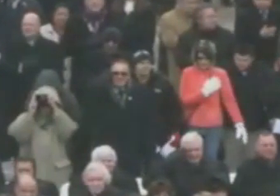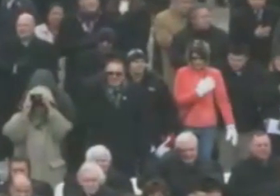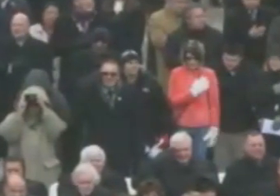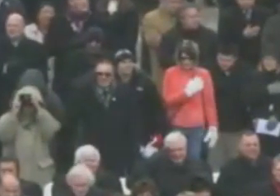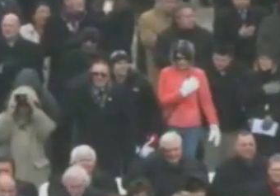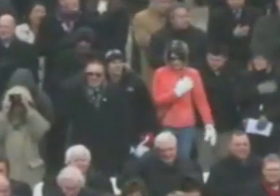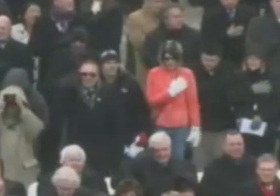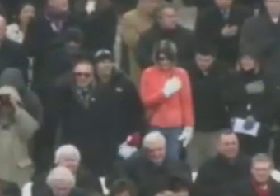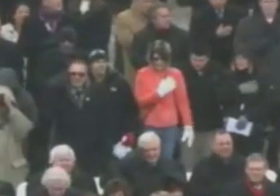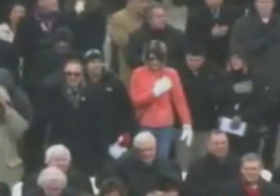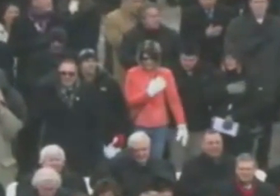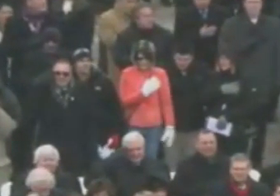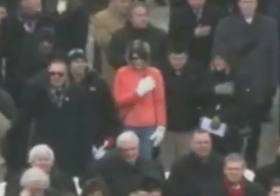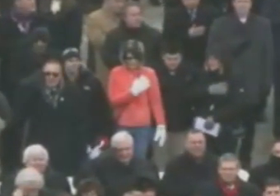so